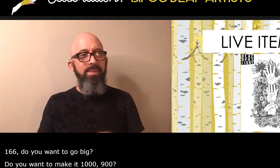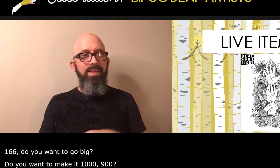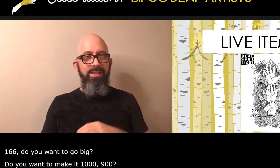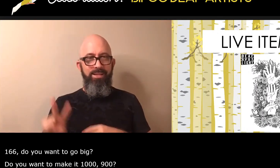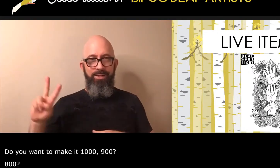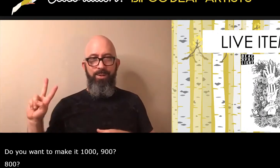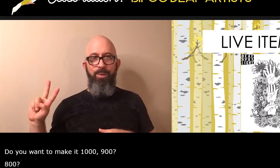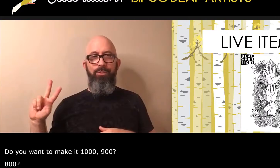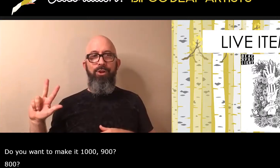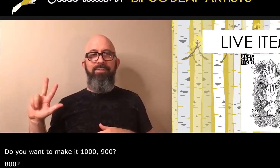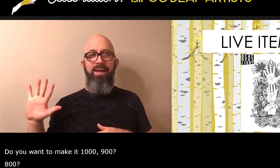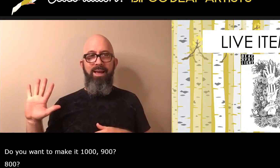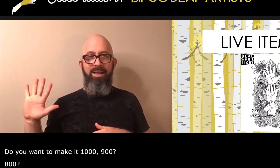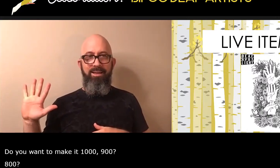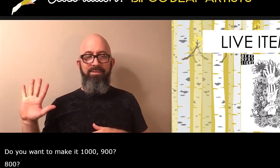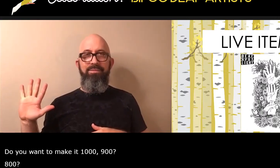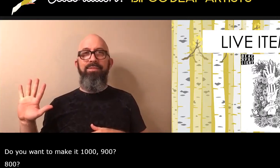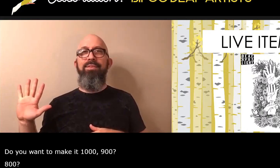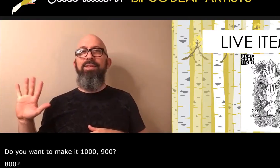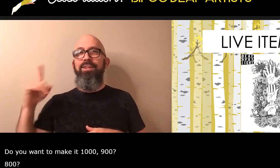754.